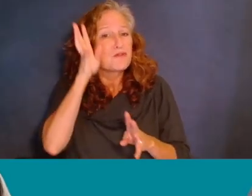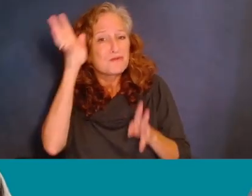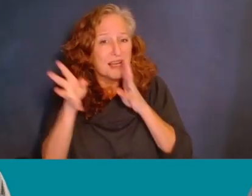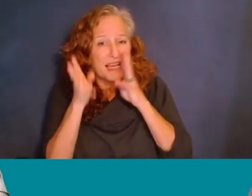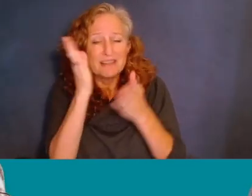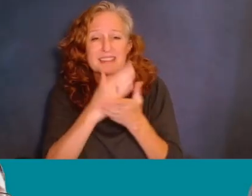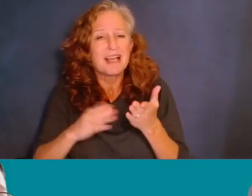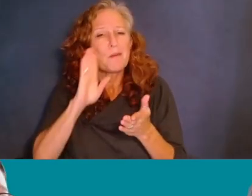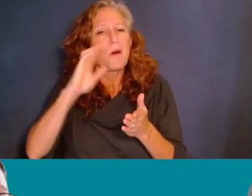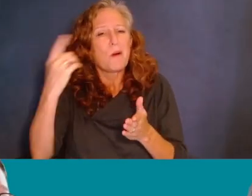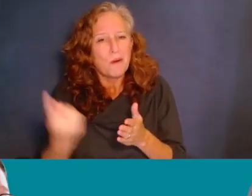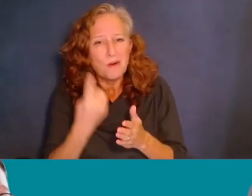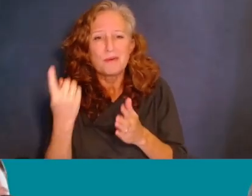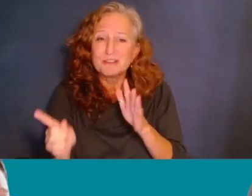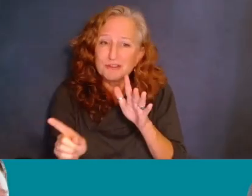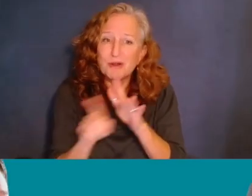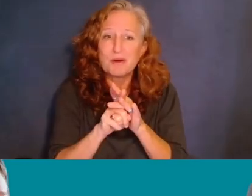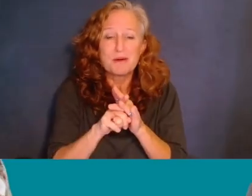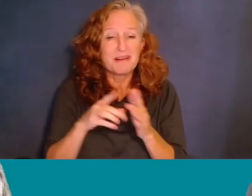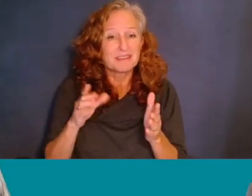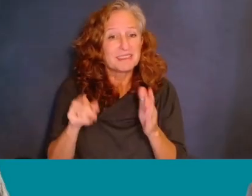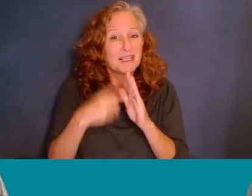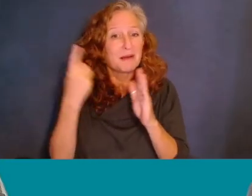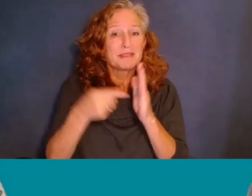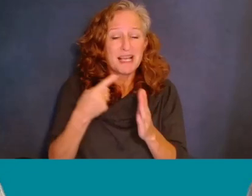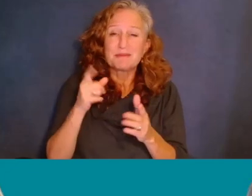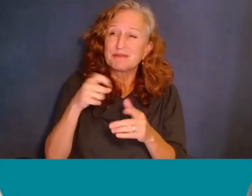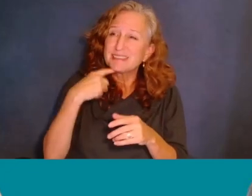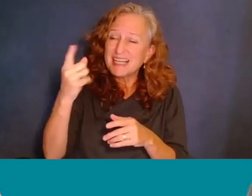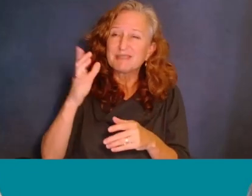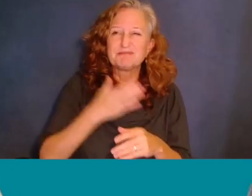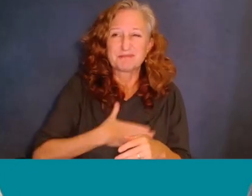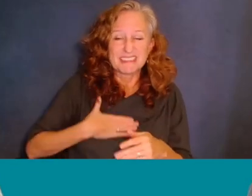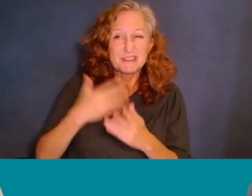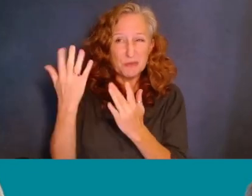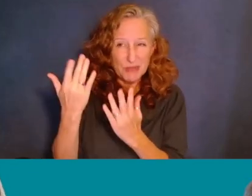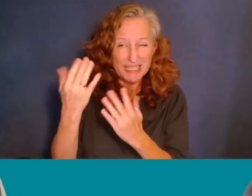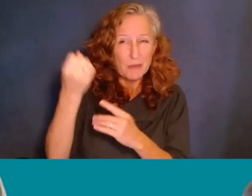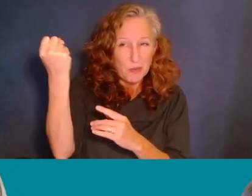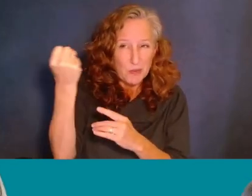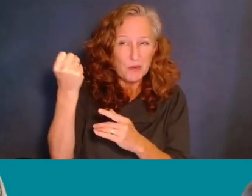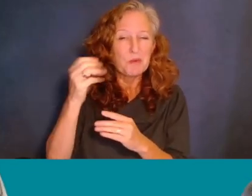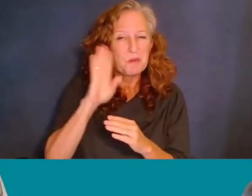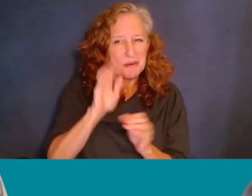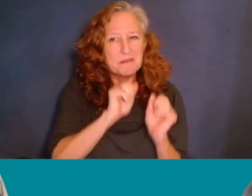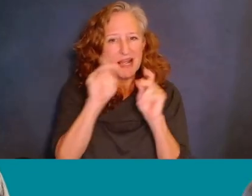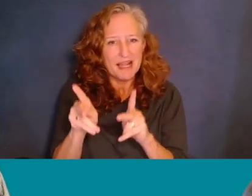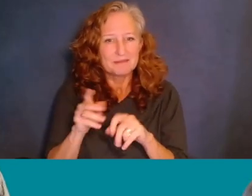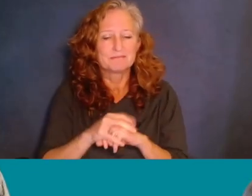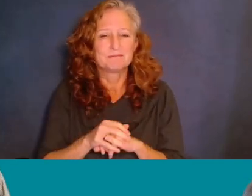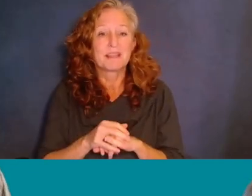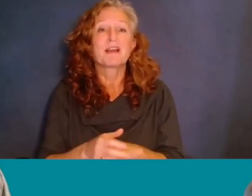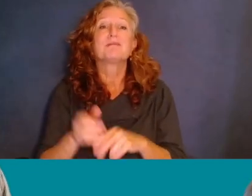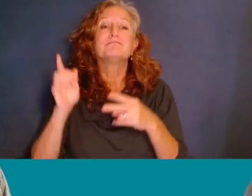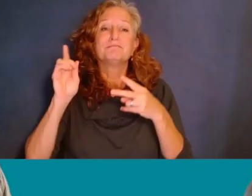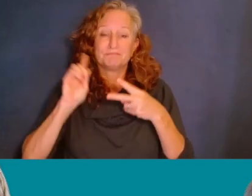wait and that you'll get back to it later. And to re-engage them, I would use a mix of analytics and direct feedback. So look at your previous